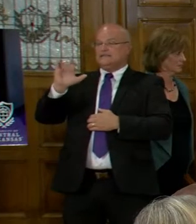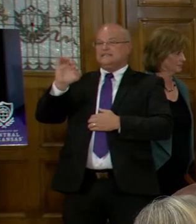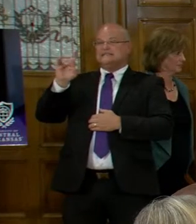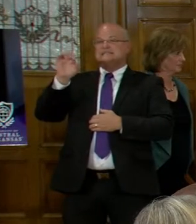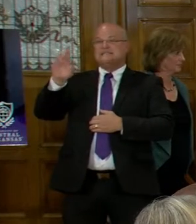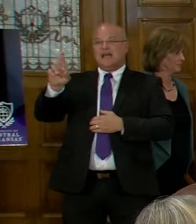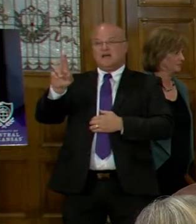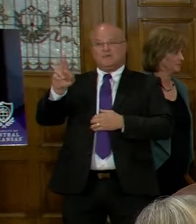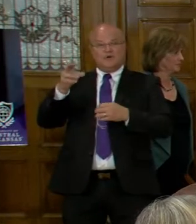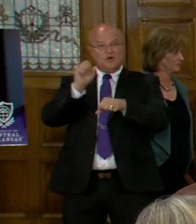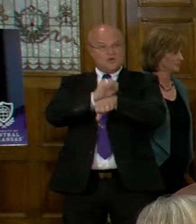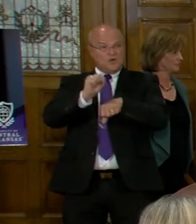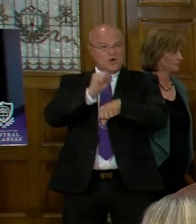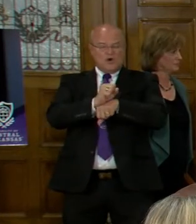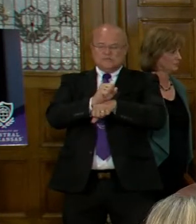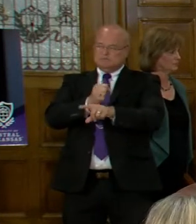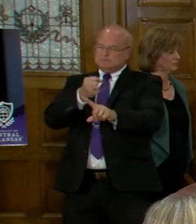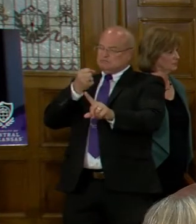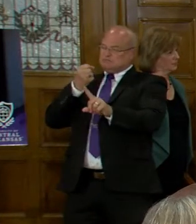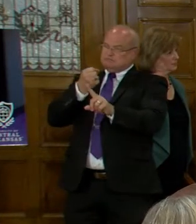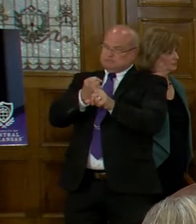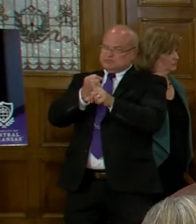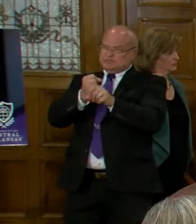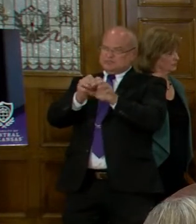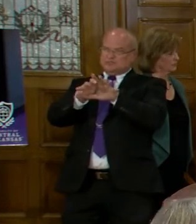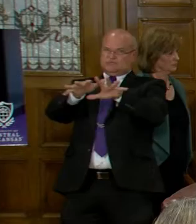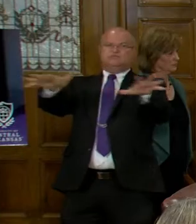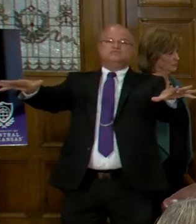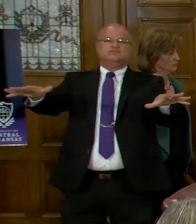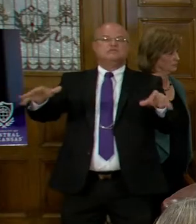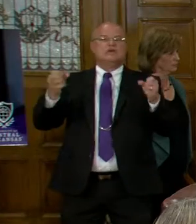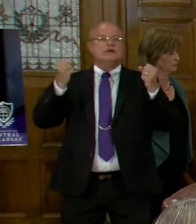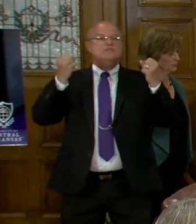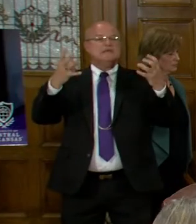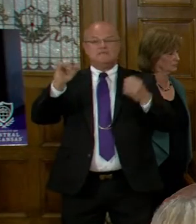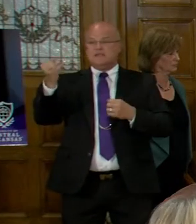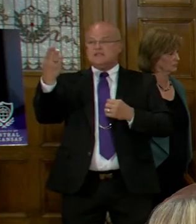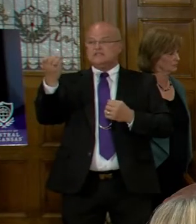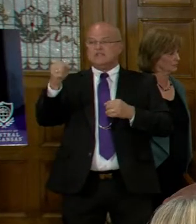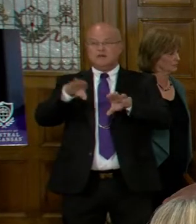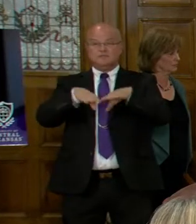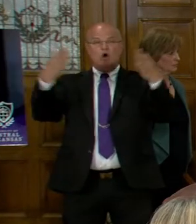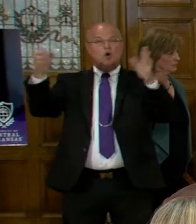going to have broad-ranging impact. There are currently many, many jobs open in the state in